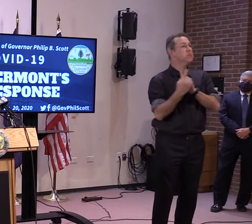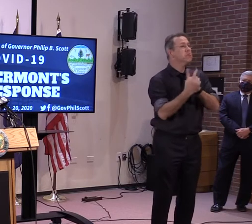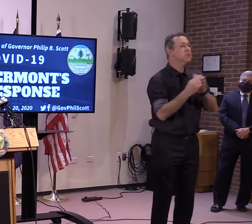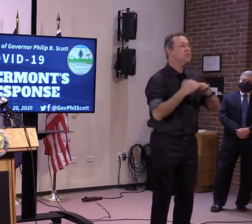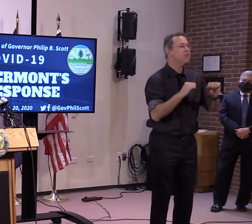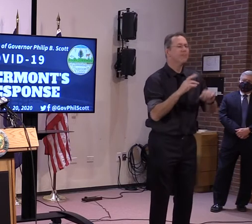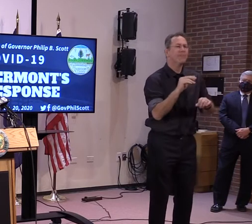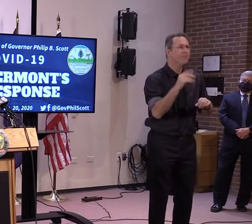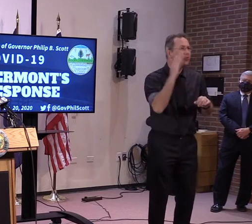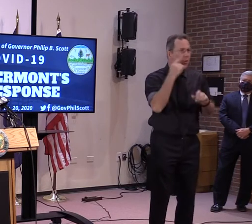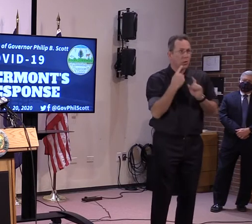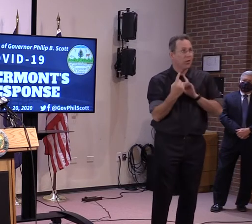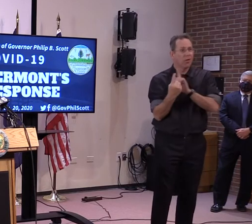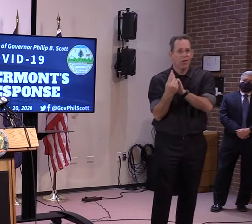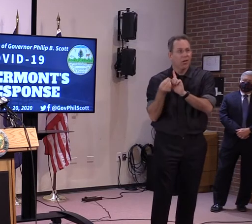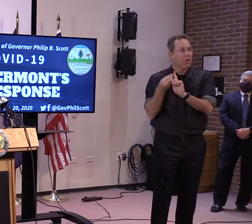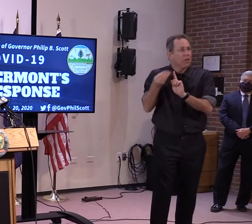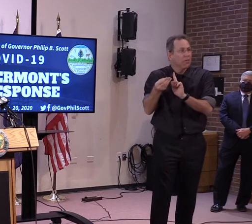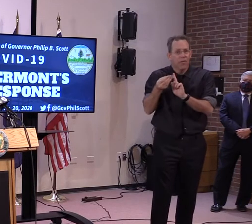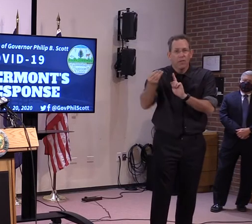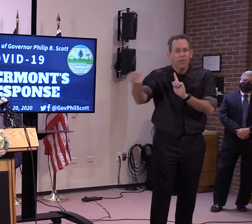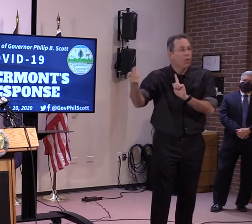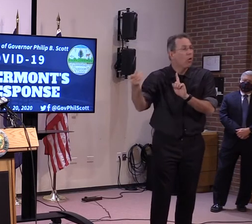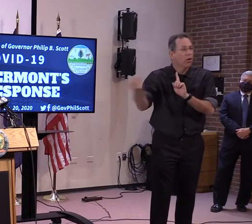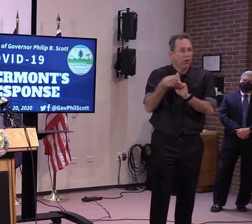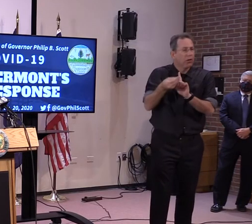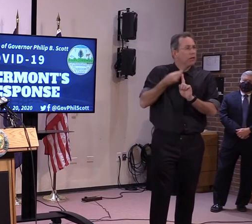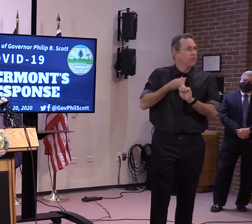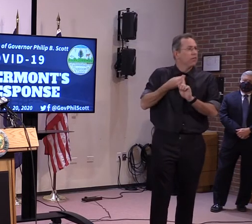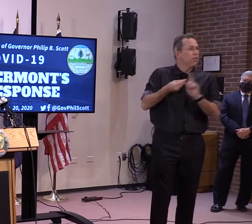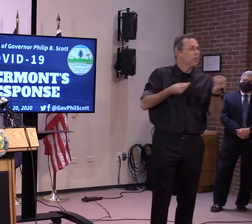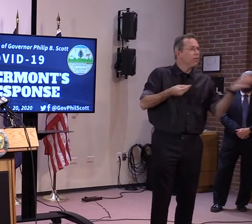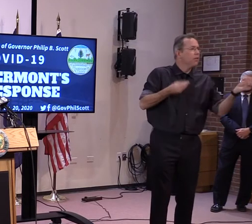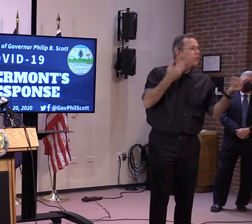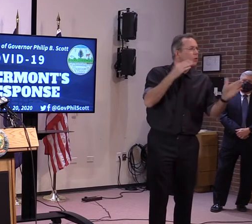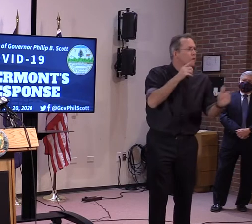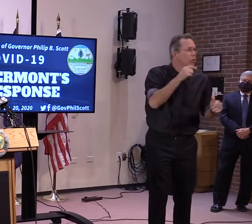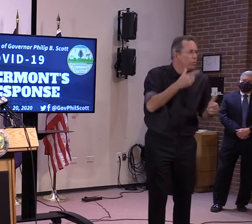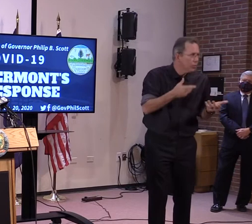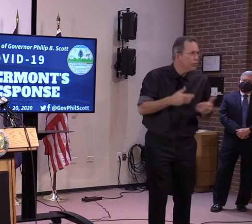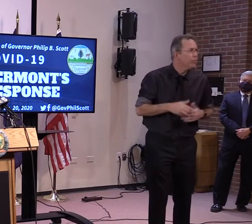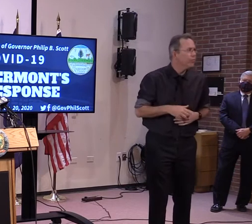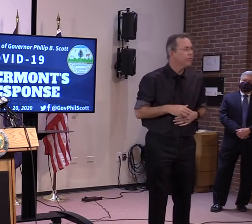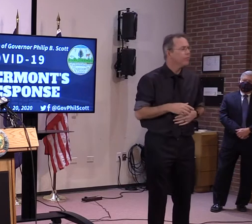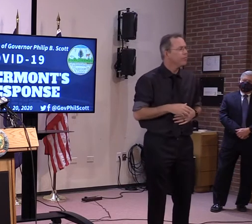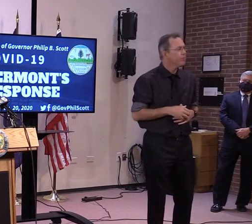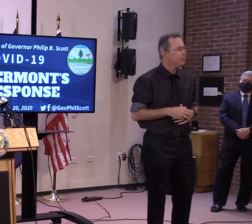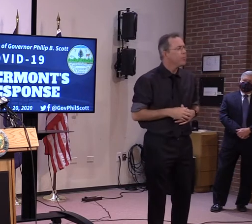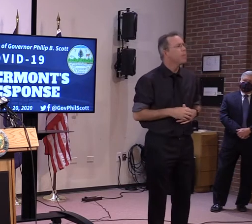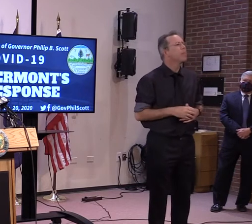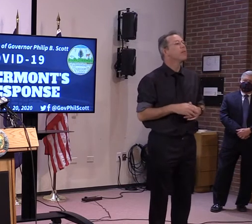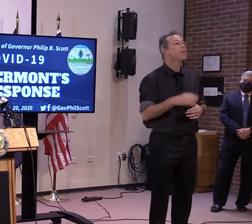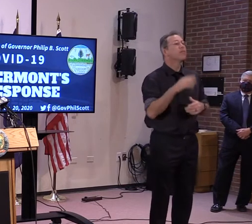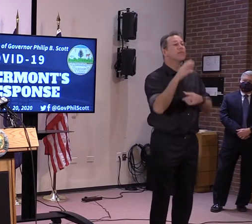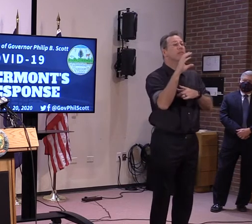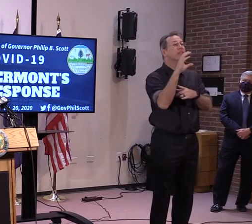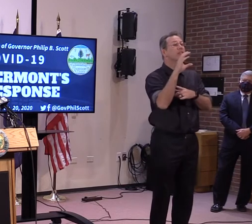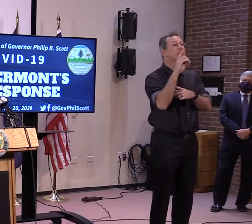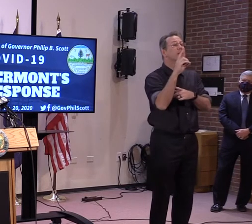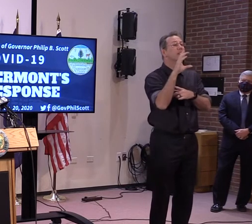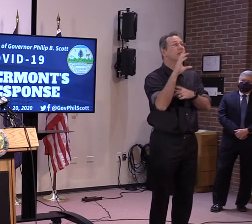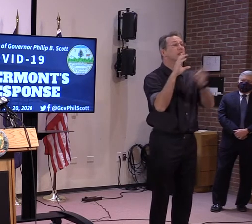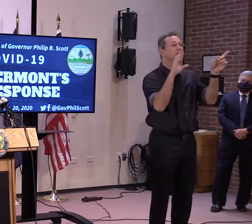have to do this and do it now. The CDC has also come out this week urging Americans across